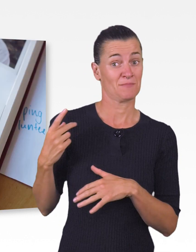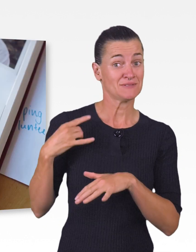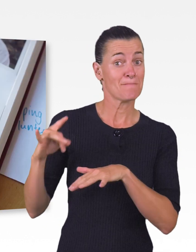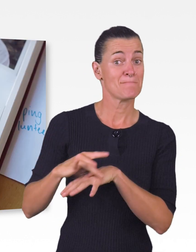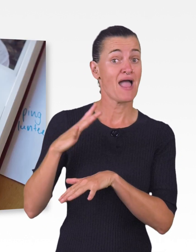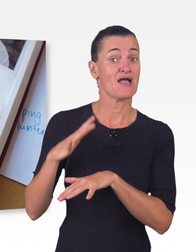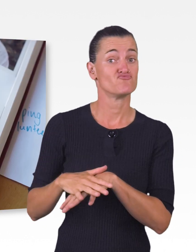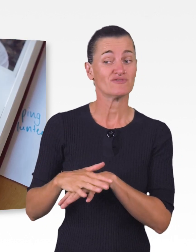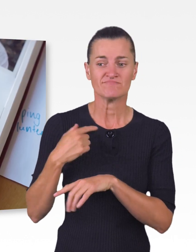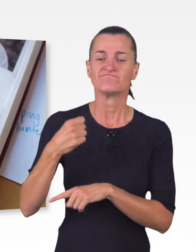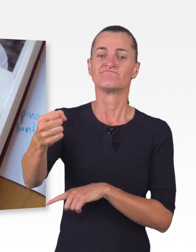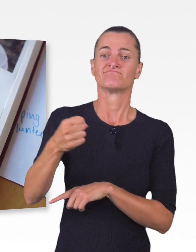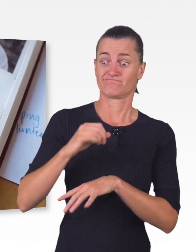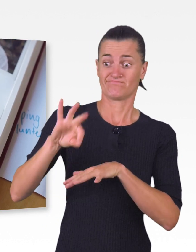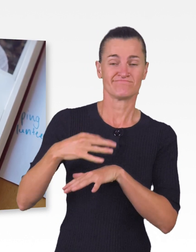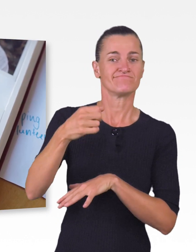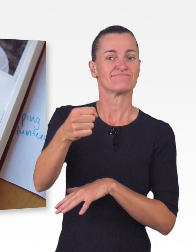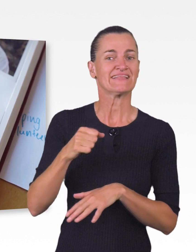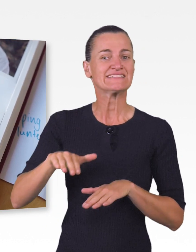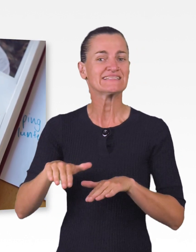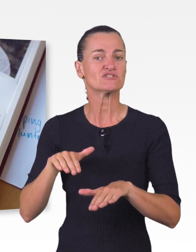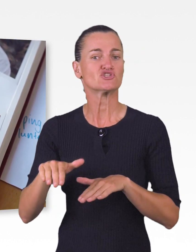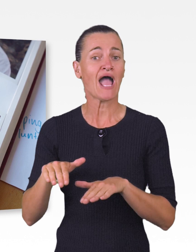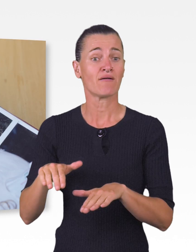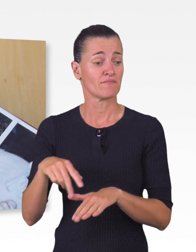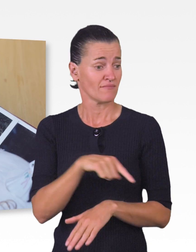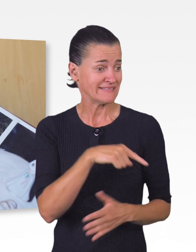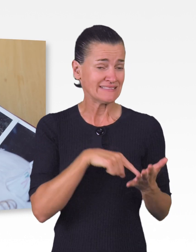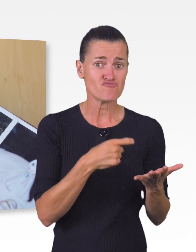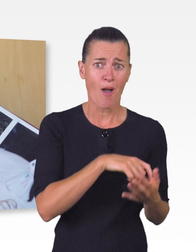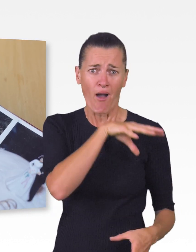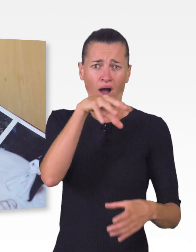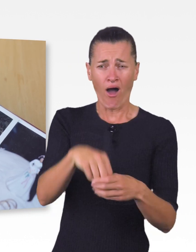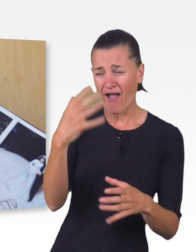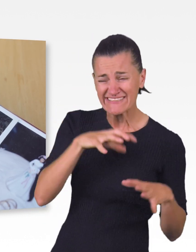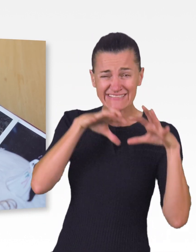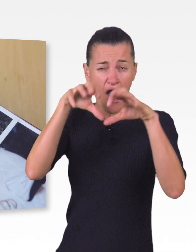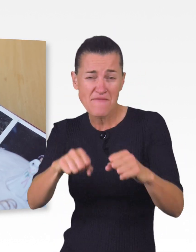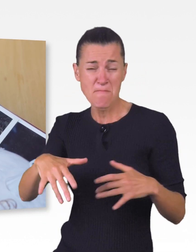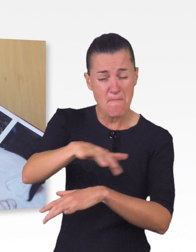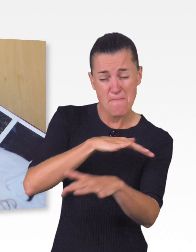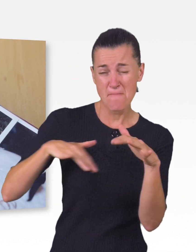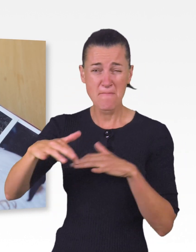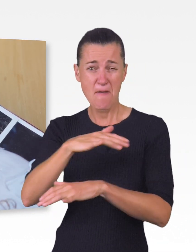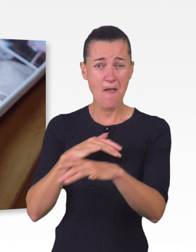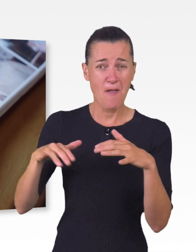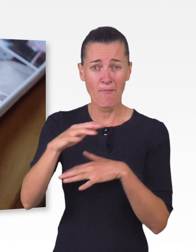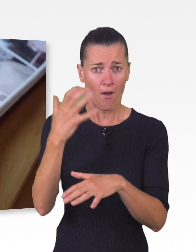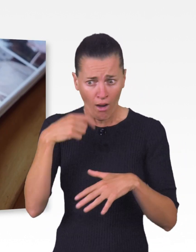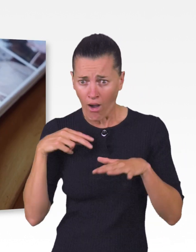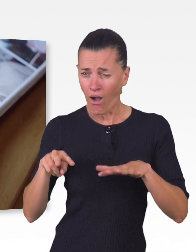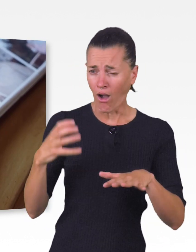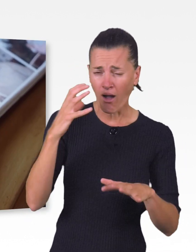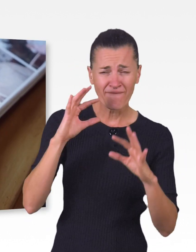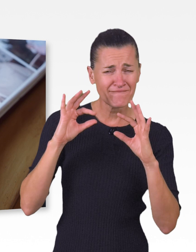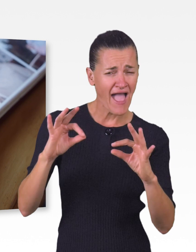money? My husband and I got married and we employed a DJ, and Te